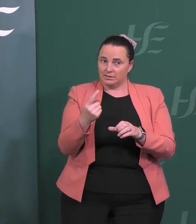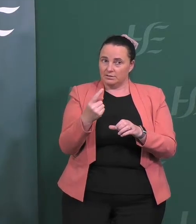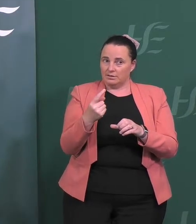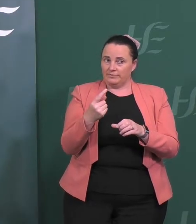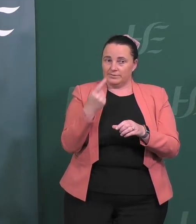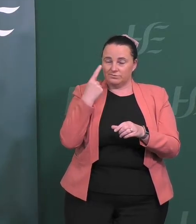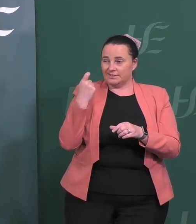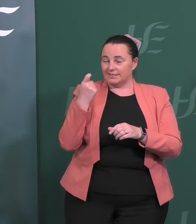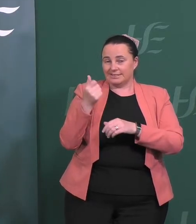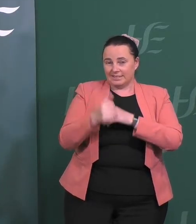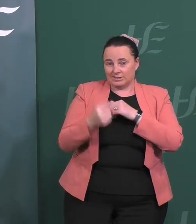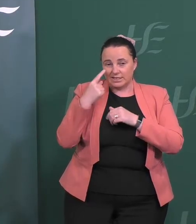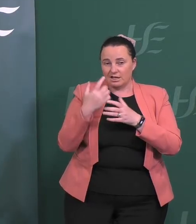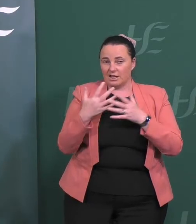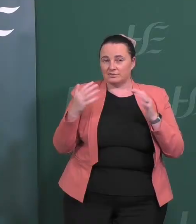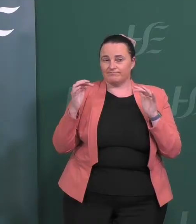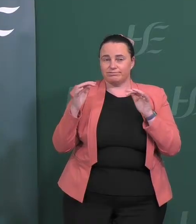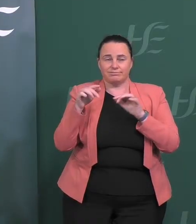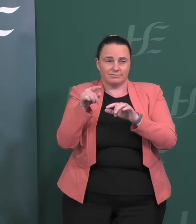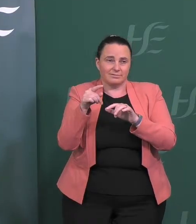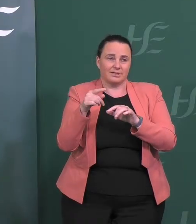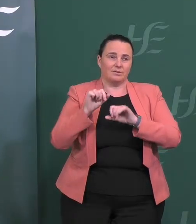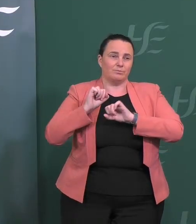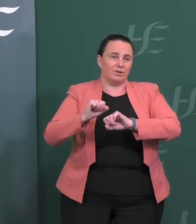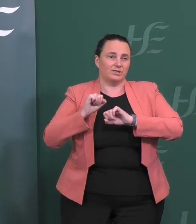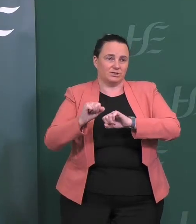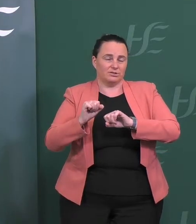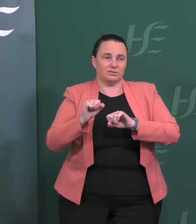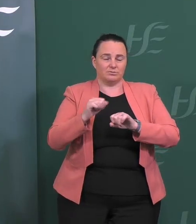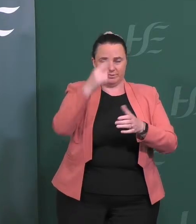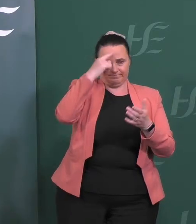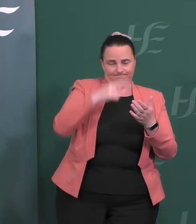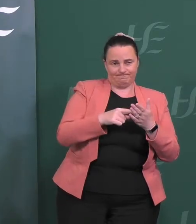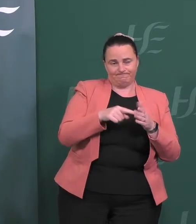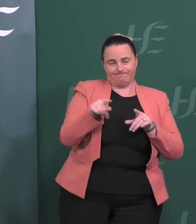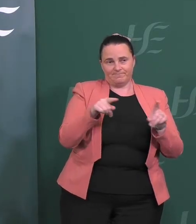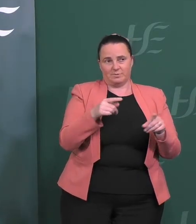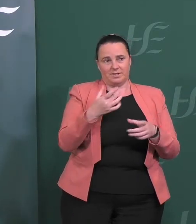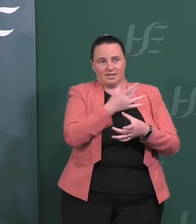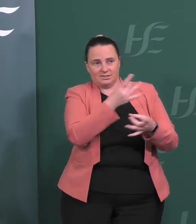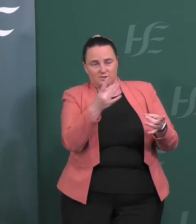significant pressure and are having to delay elective care. So I'll make that call to everybody again.